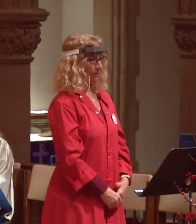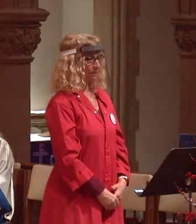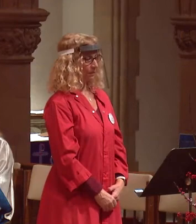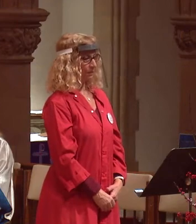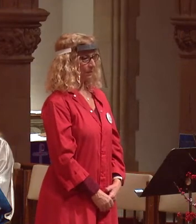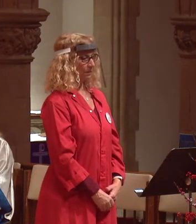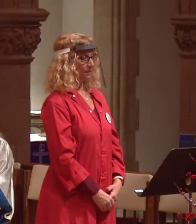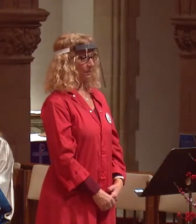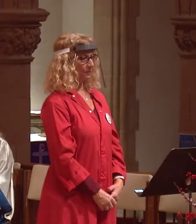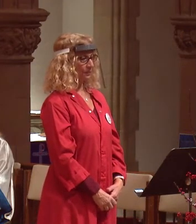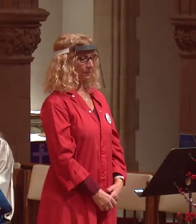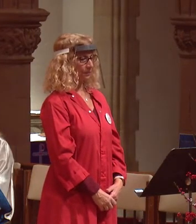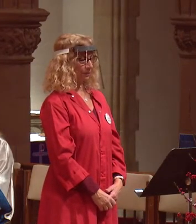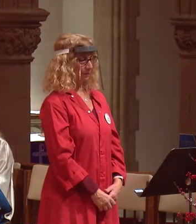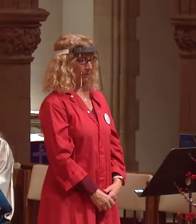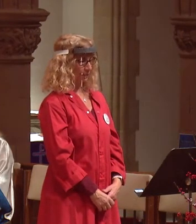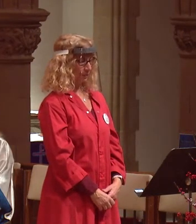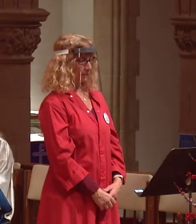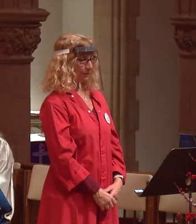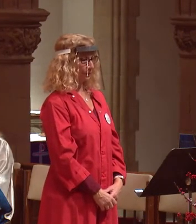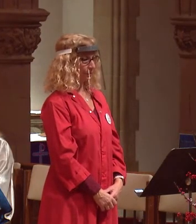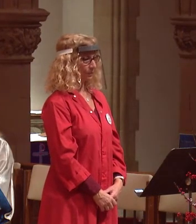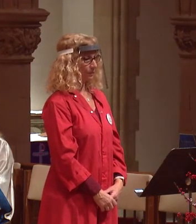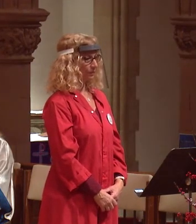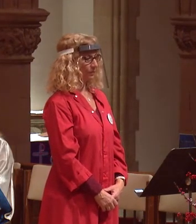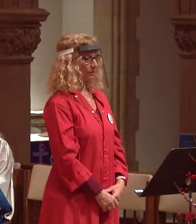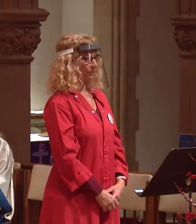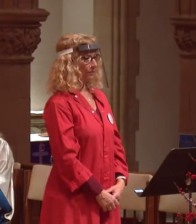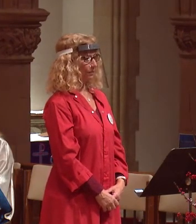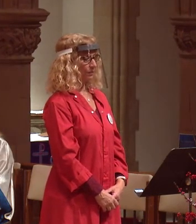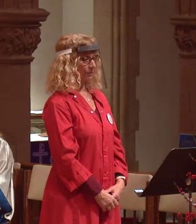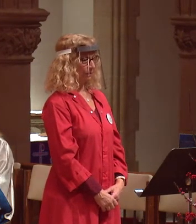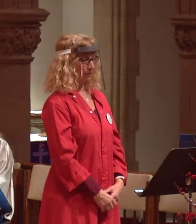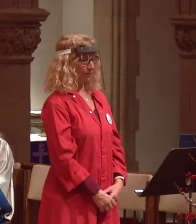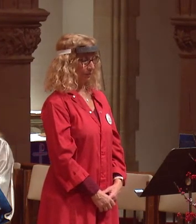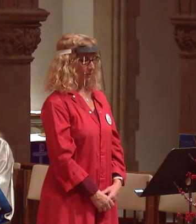que se desarrolla alrededor de este verso específico.